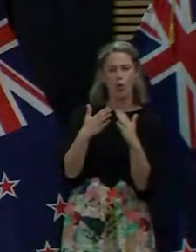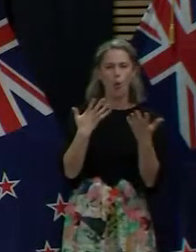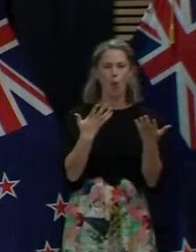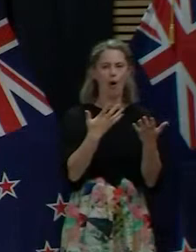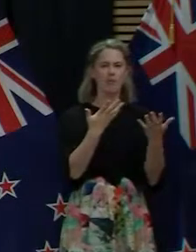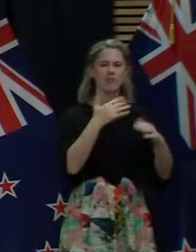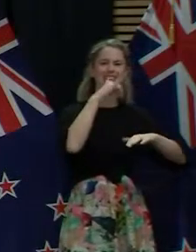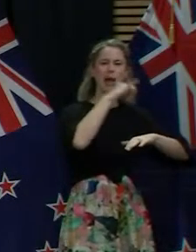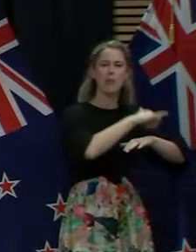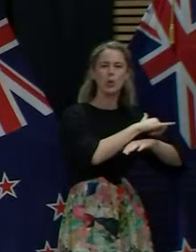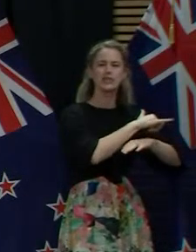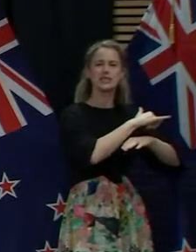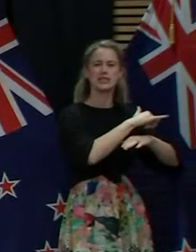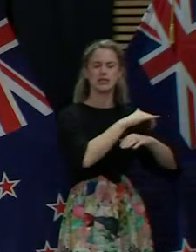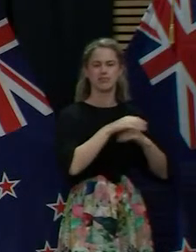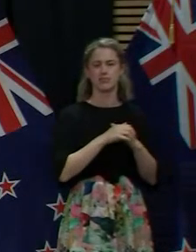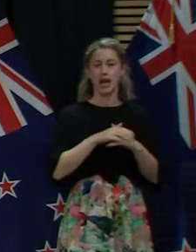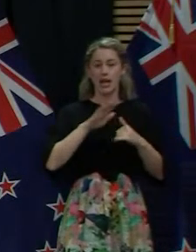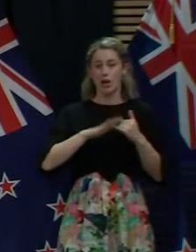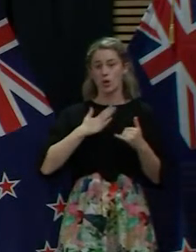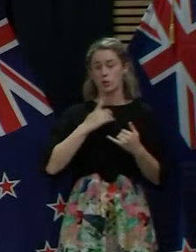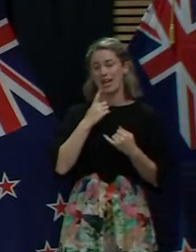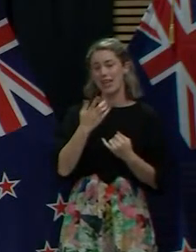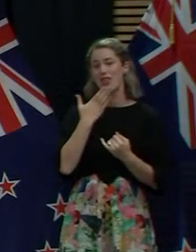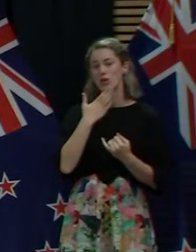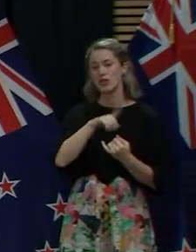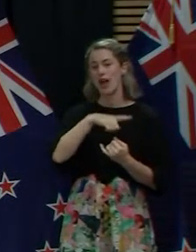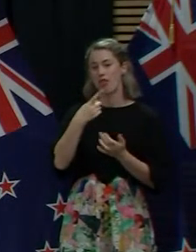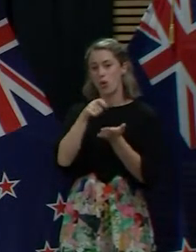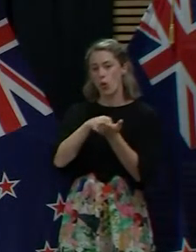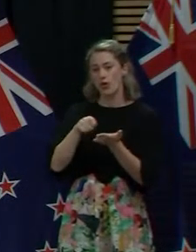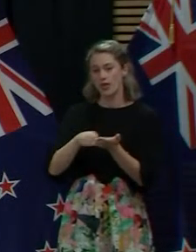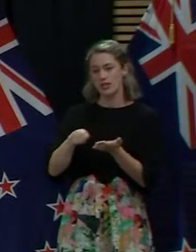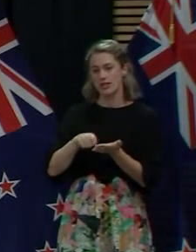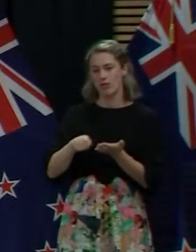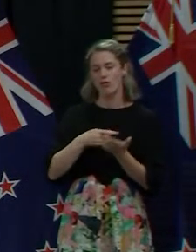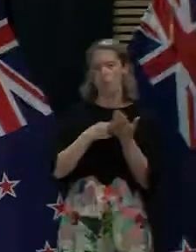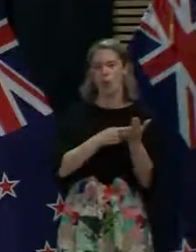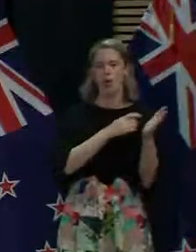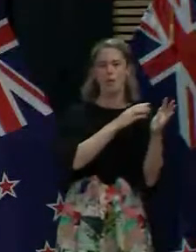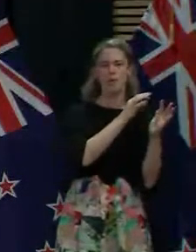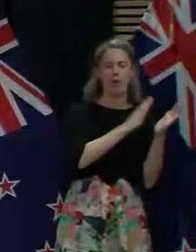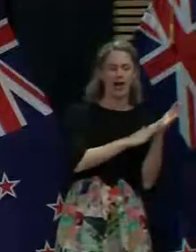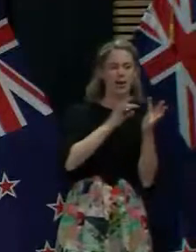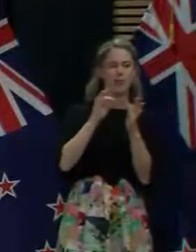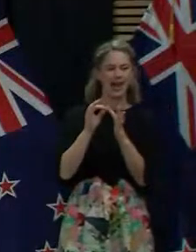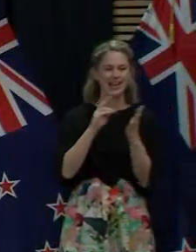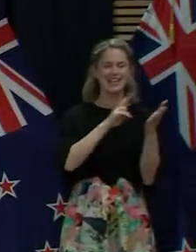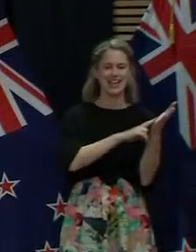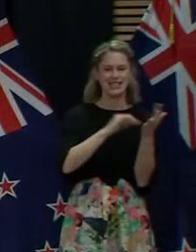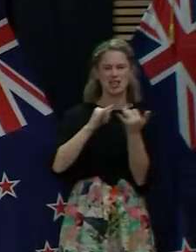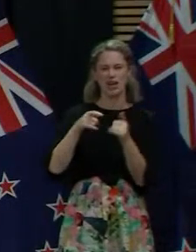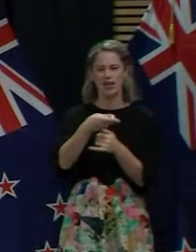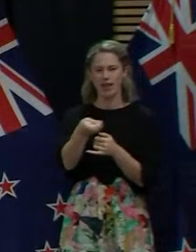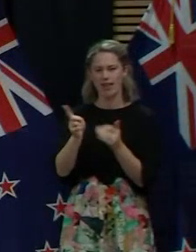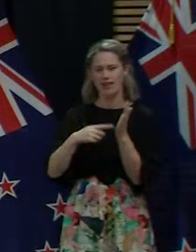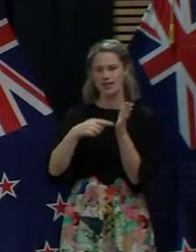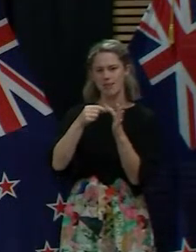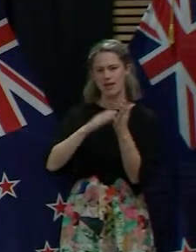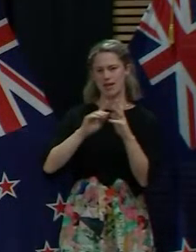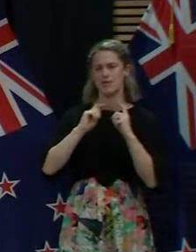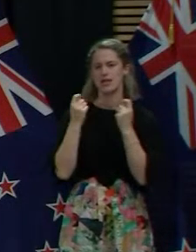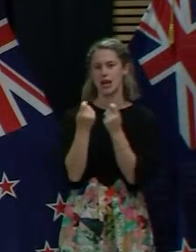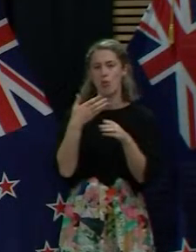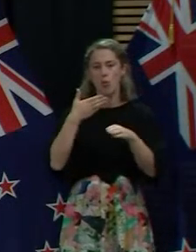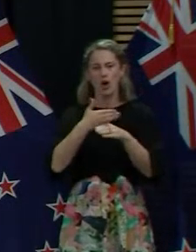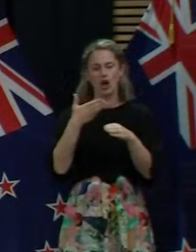border. So I'll just finish by just thanking my co-authors on this report, Mike Plank and Nick Stein, as well as the rest of the Te Pūnaha Matatini team who are